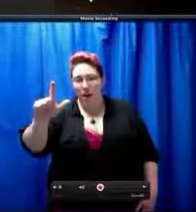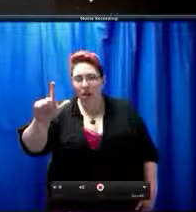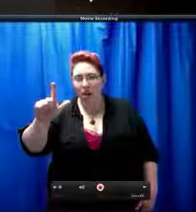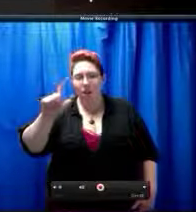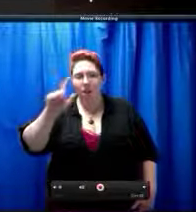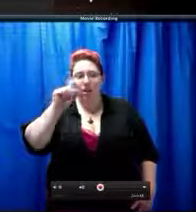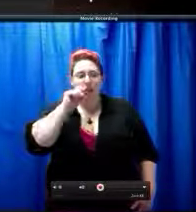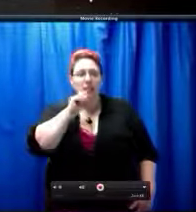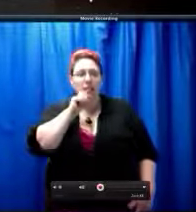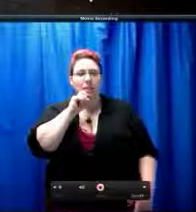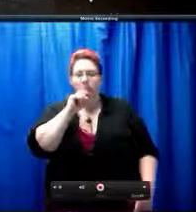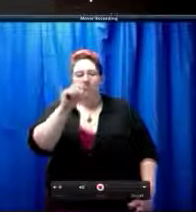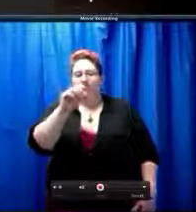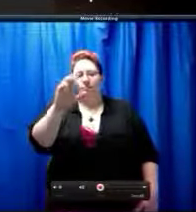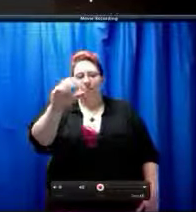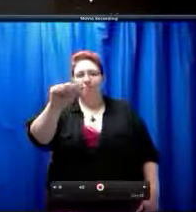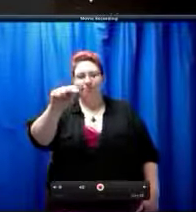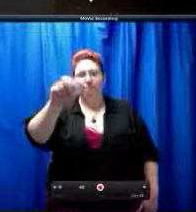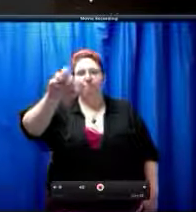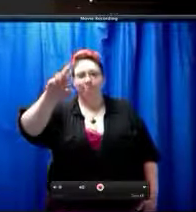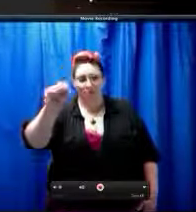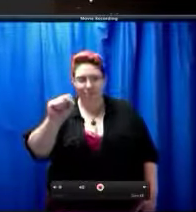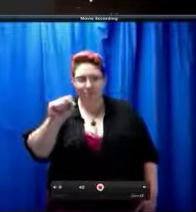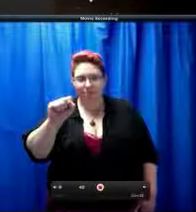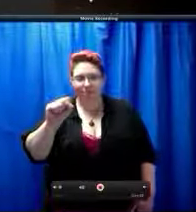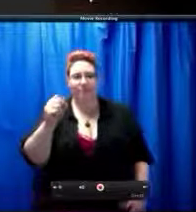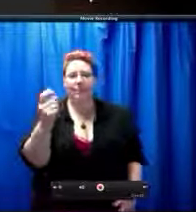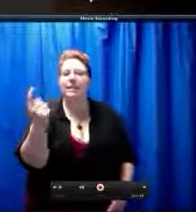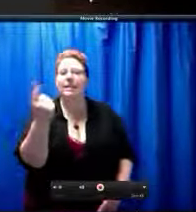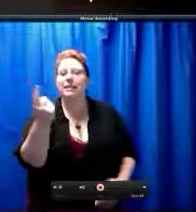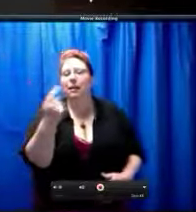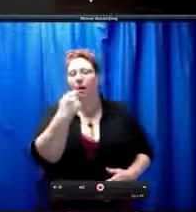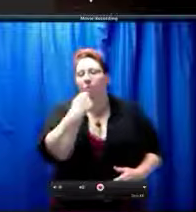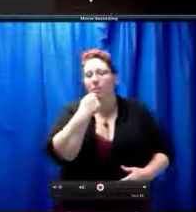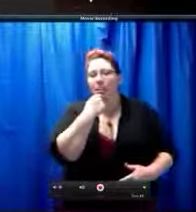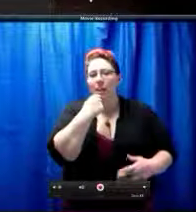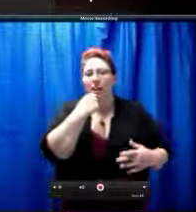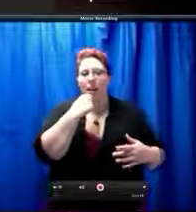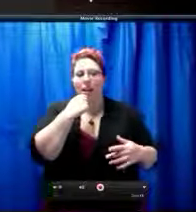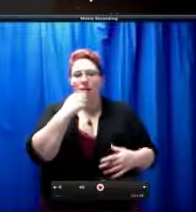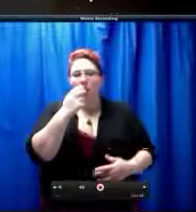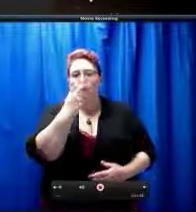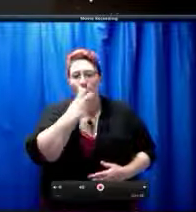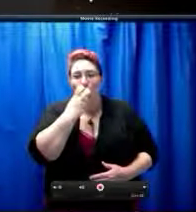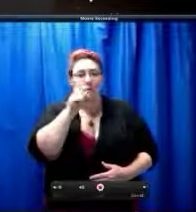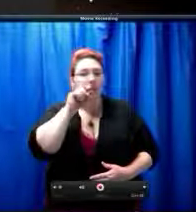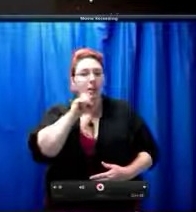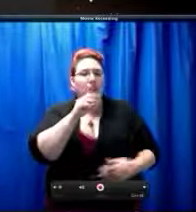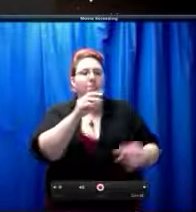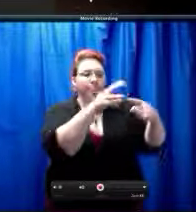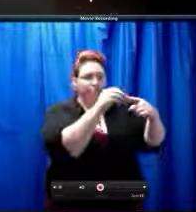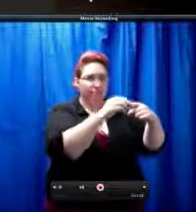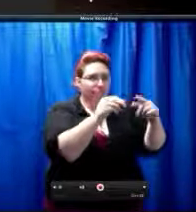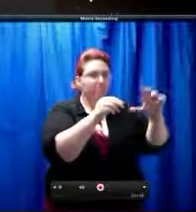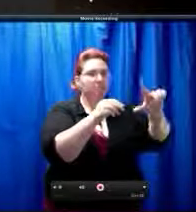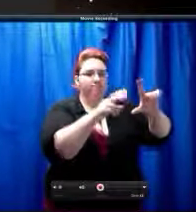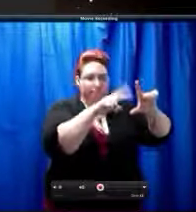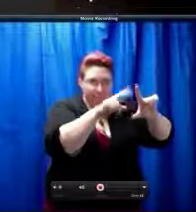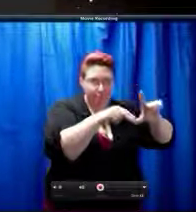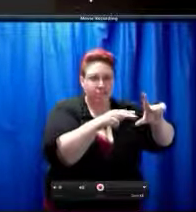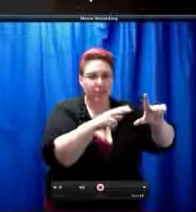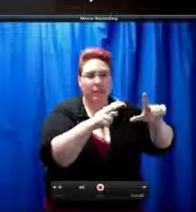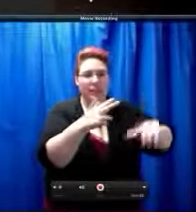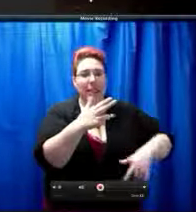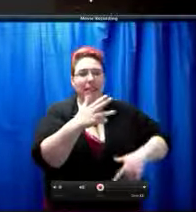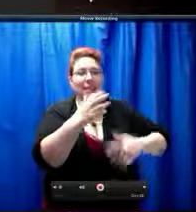pregnant, but I think dying is worse. And you can get cancer and die, and that's really horrible. So, it is